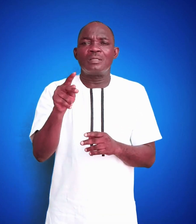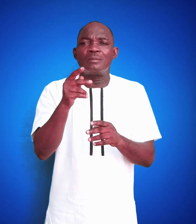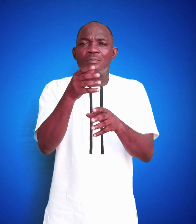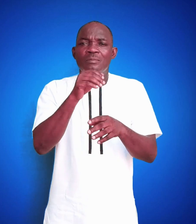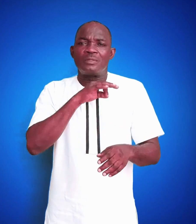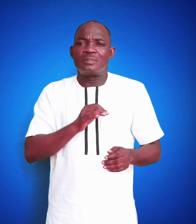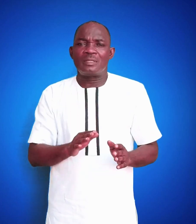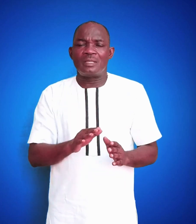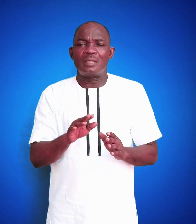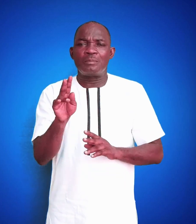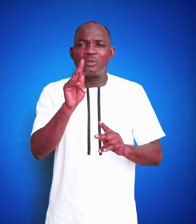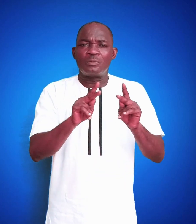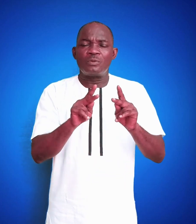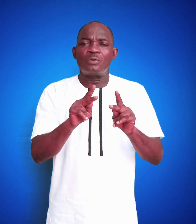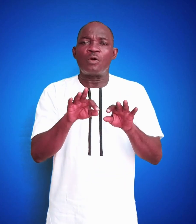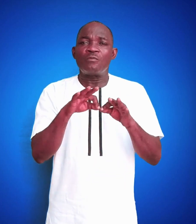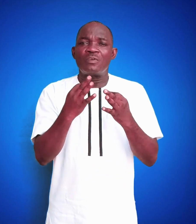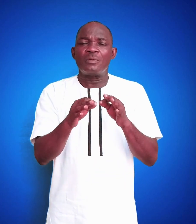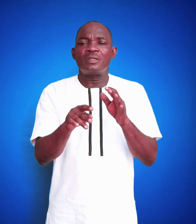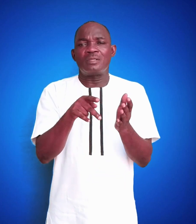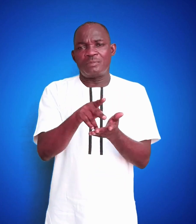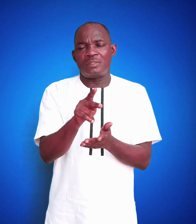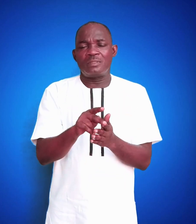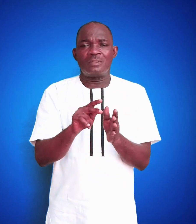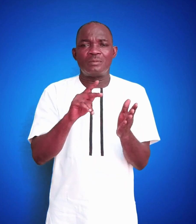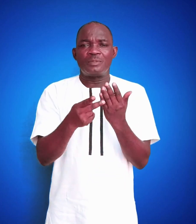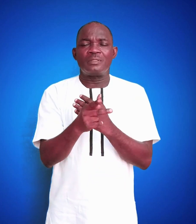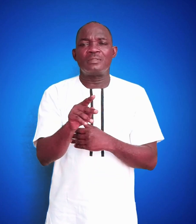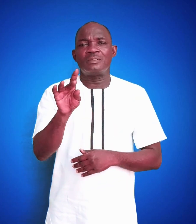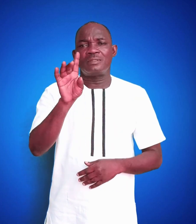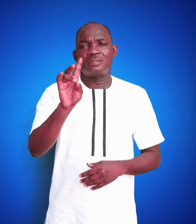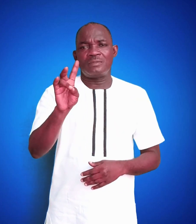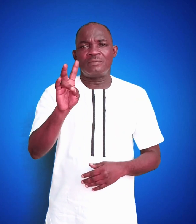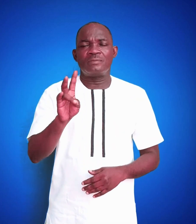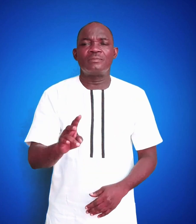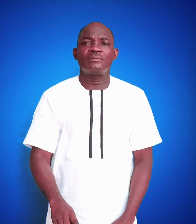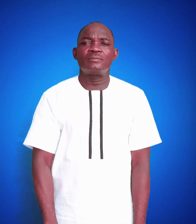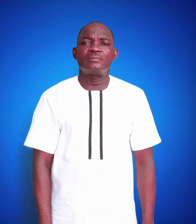beneficiary households paid? Page 7.